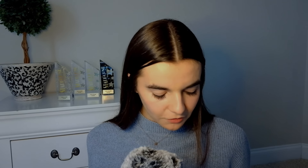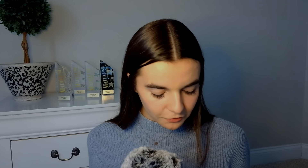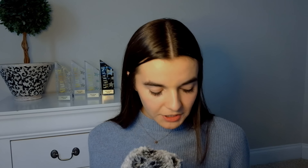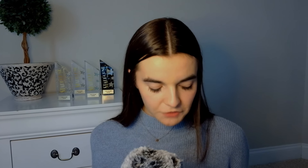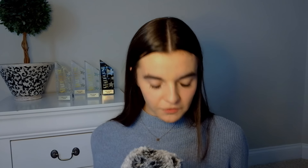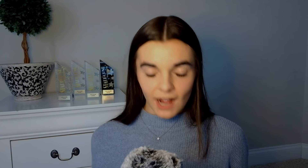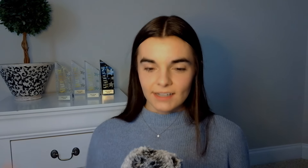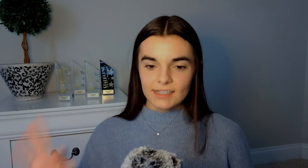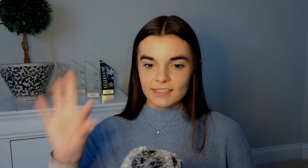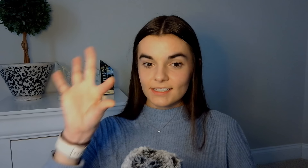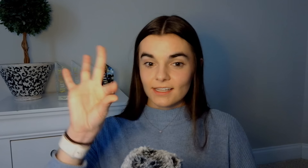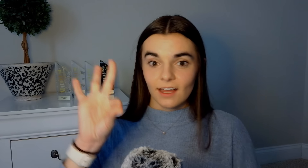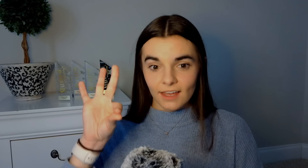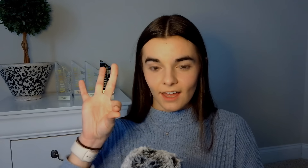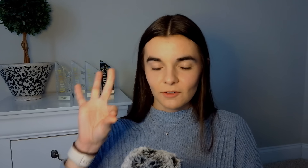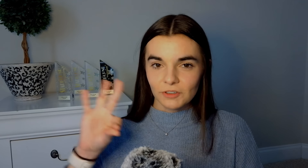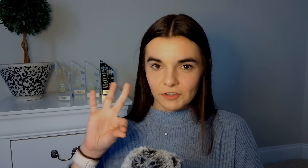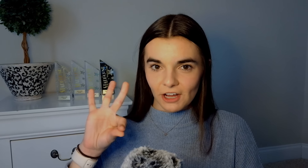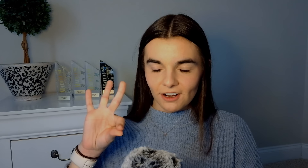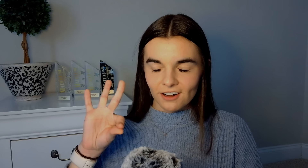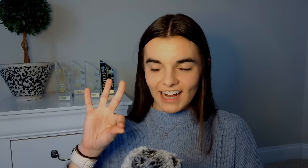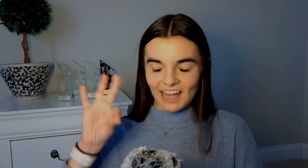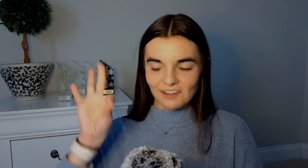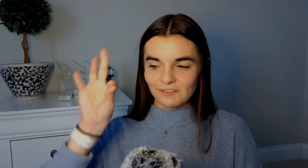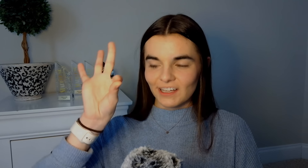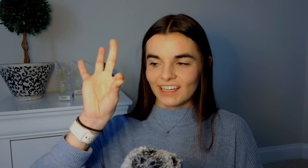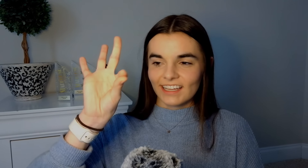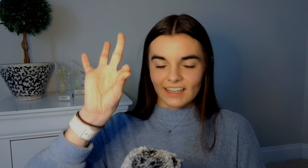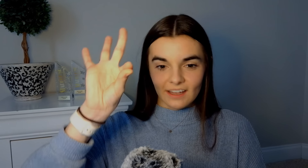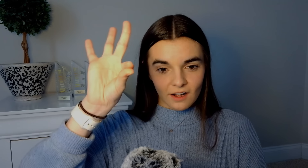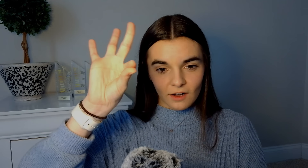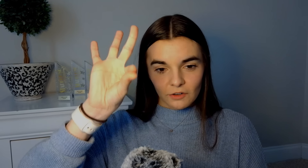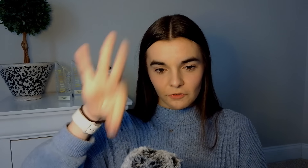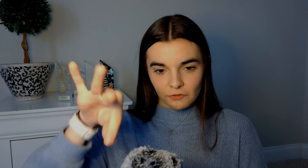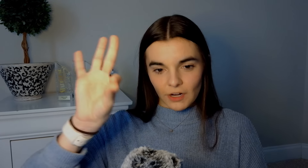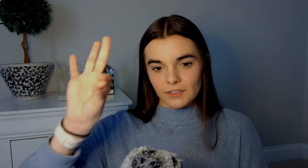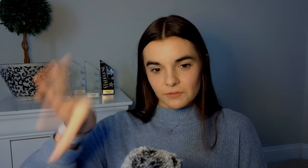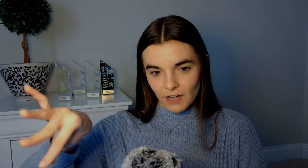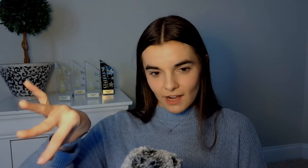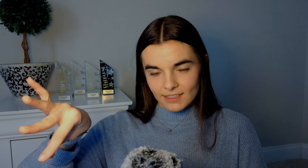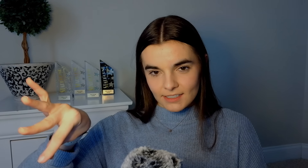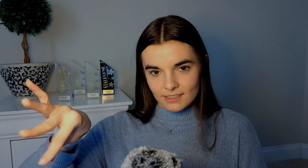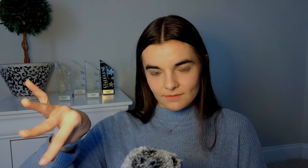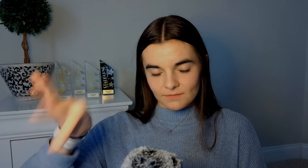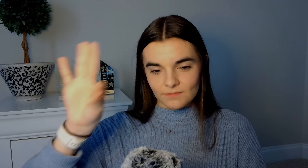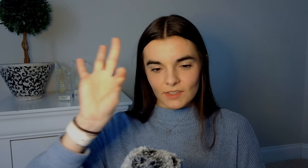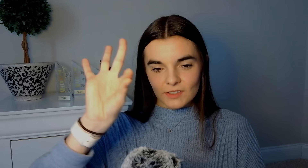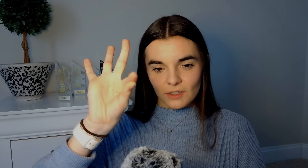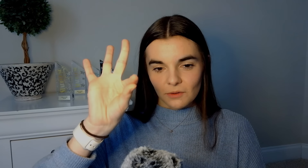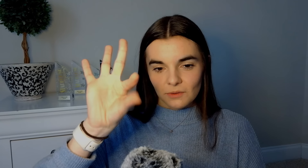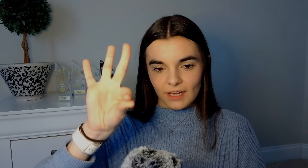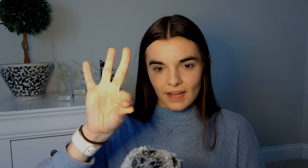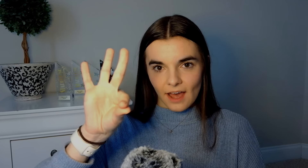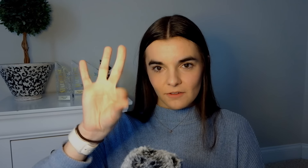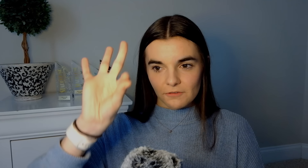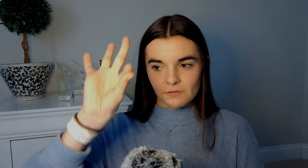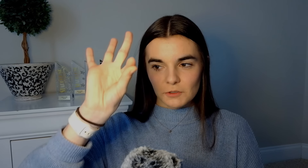French fries. Again, we've got our F. French fries. So an F